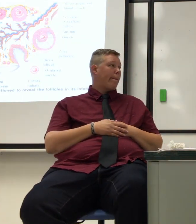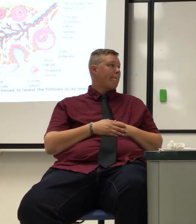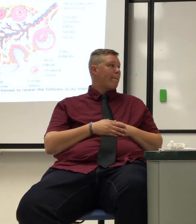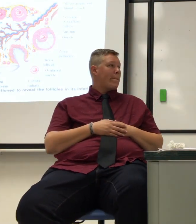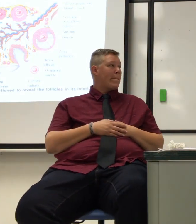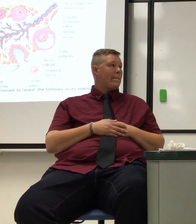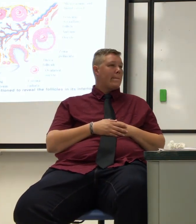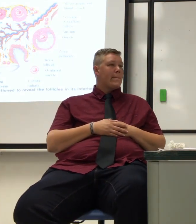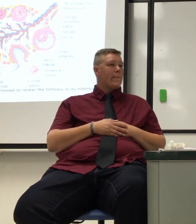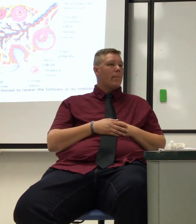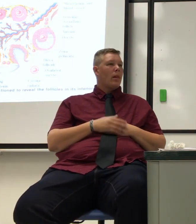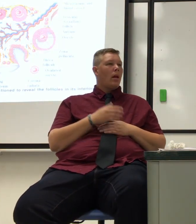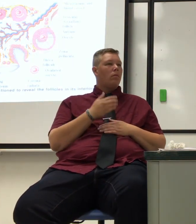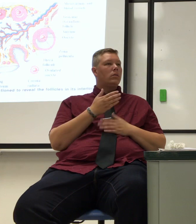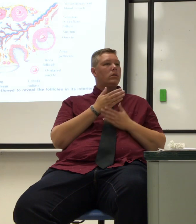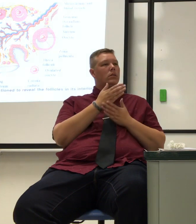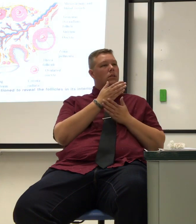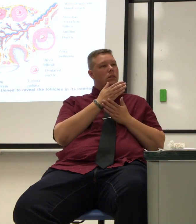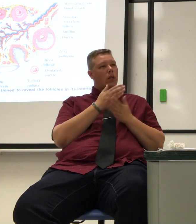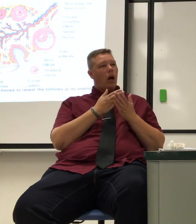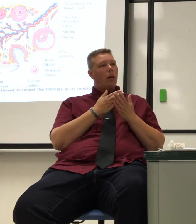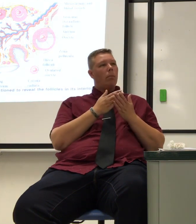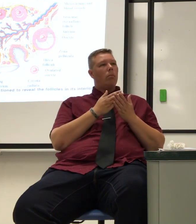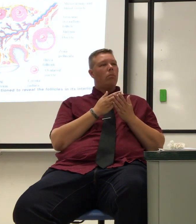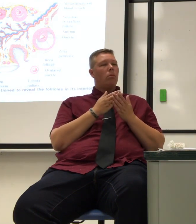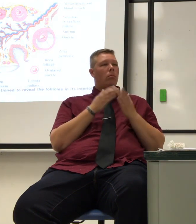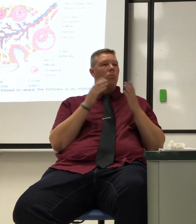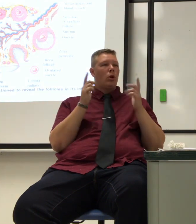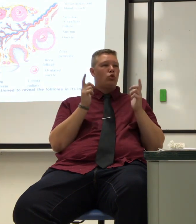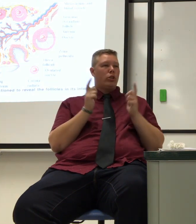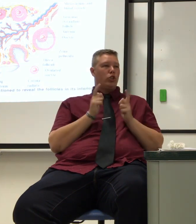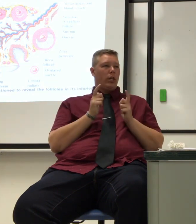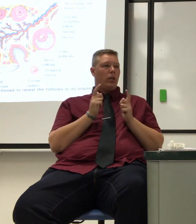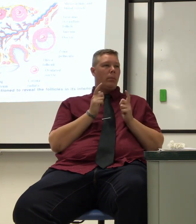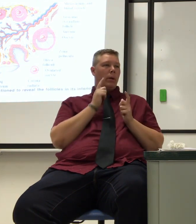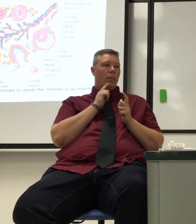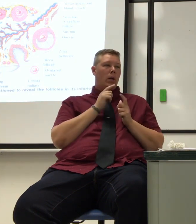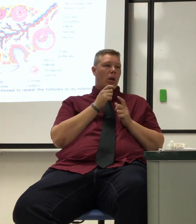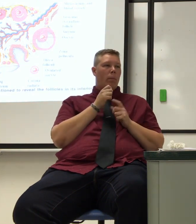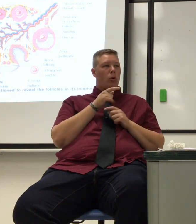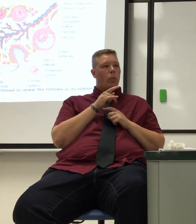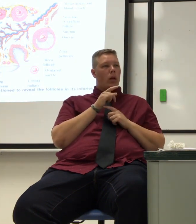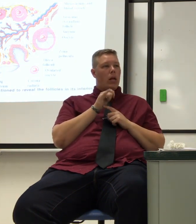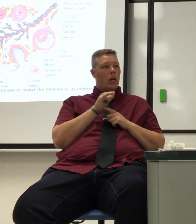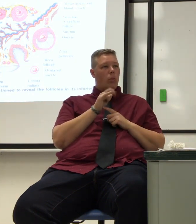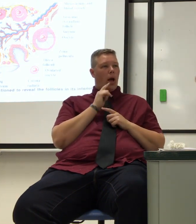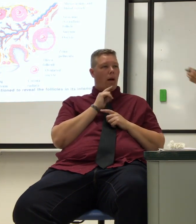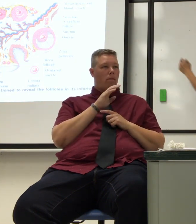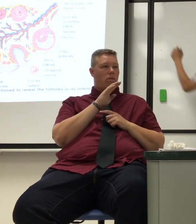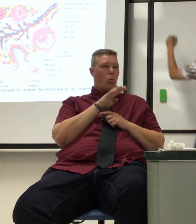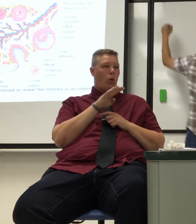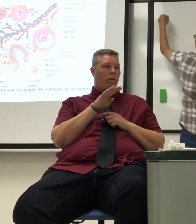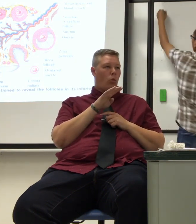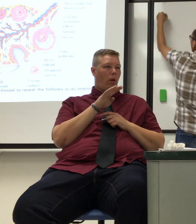There's some attrition. By the time you get to puberty, maybe you're down to 400,000 primordial follicles.